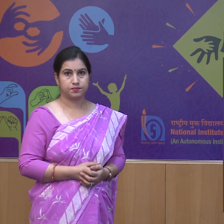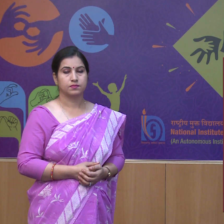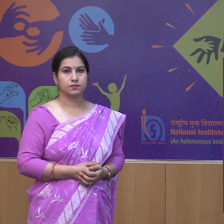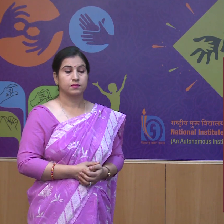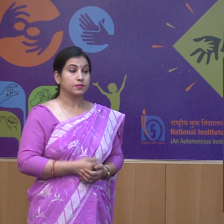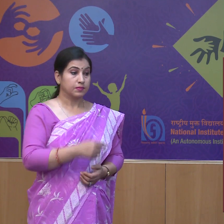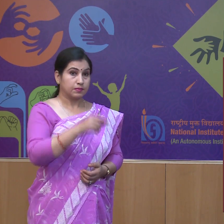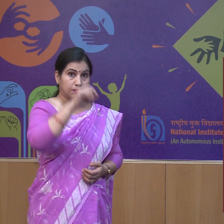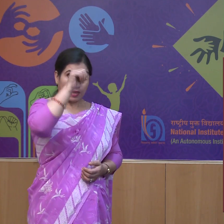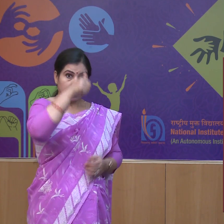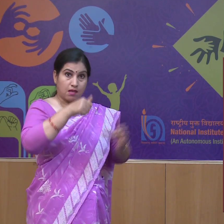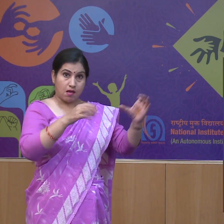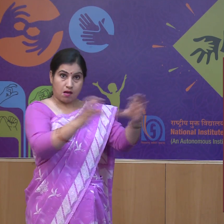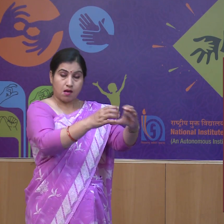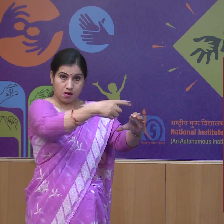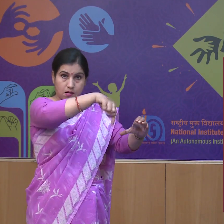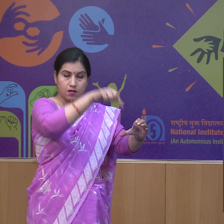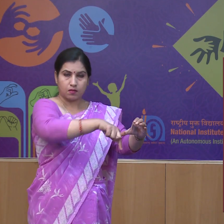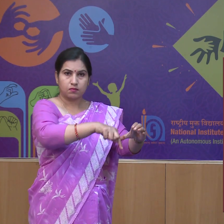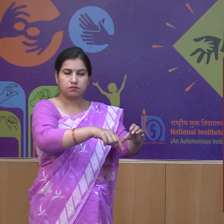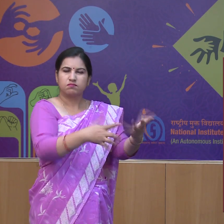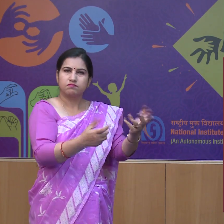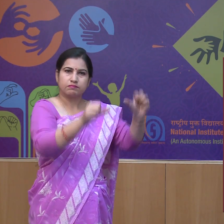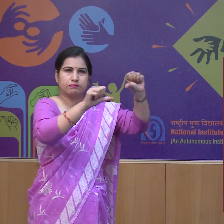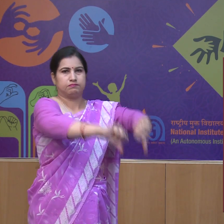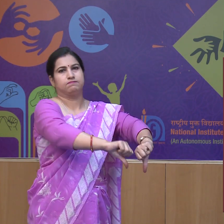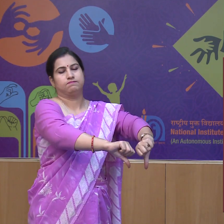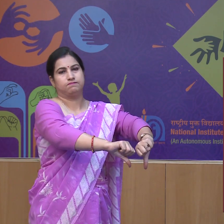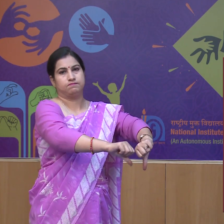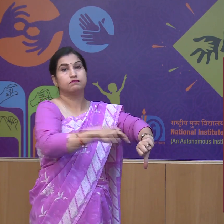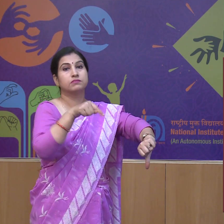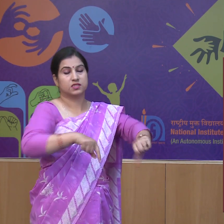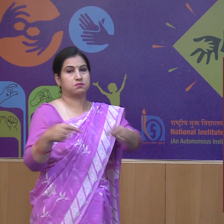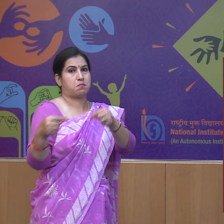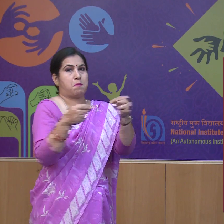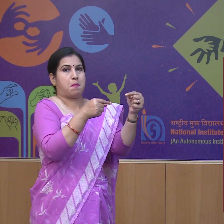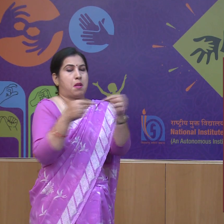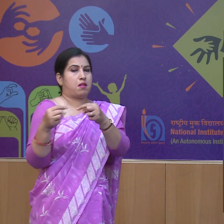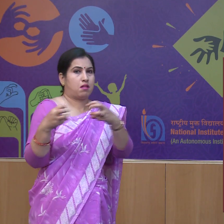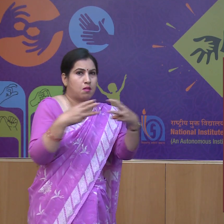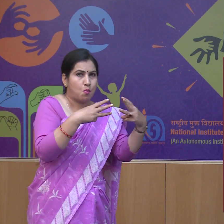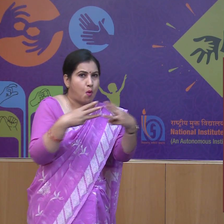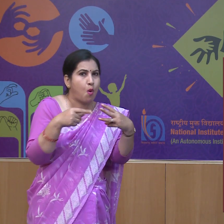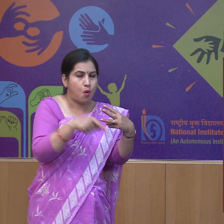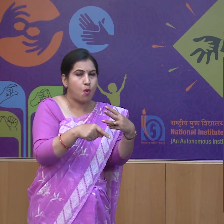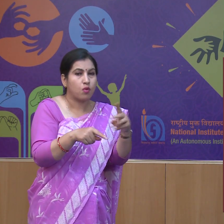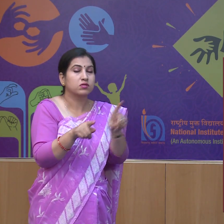The Indian side was badly defeated in this battle, and the hold